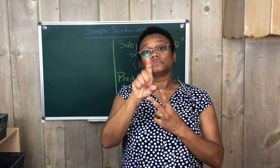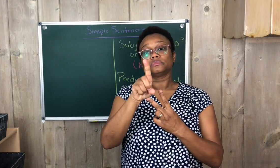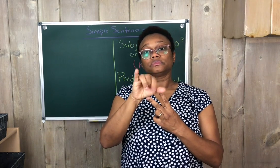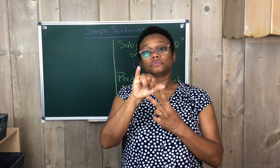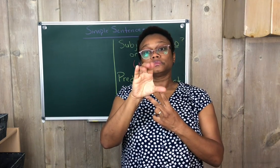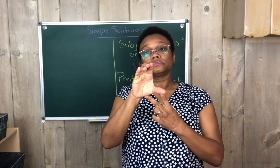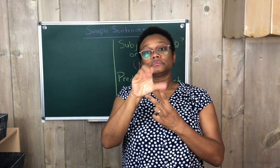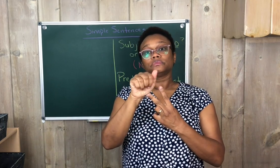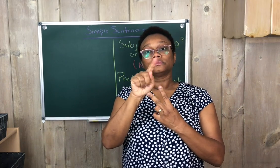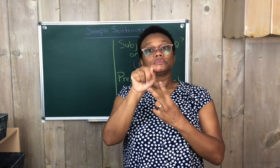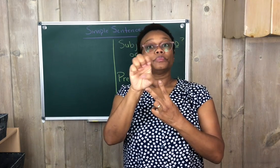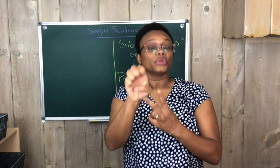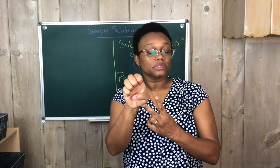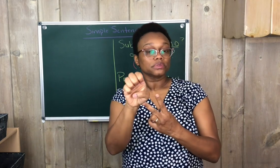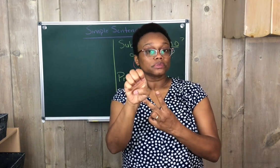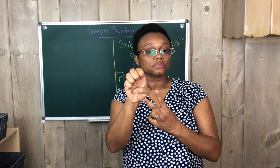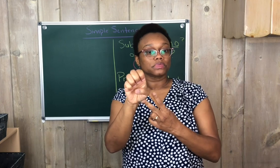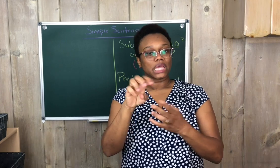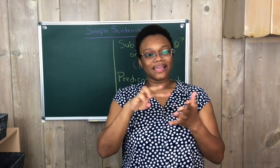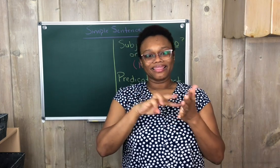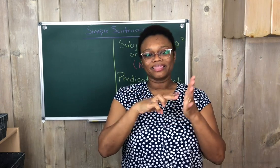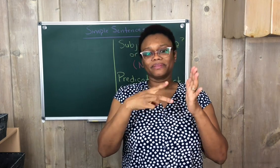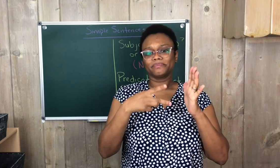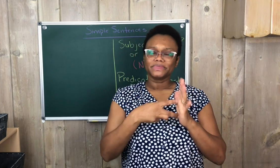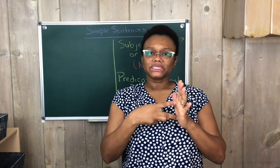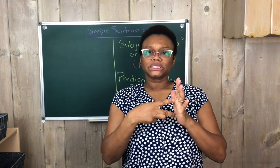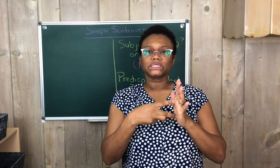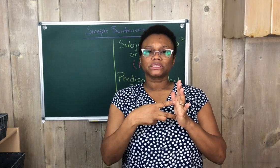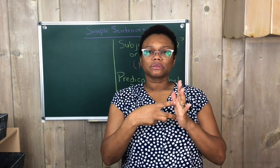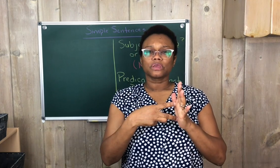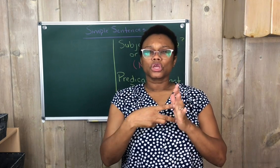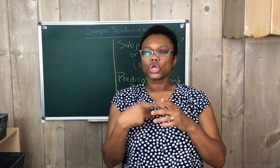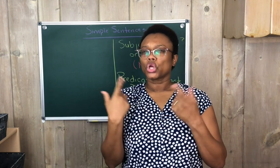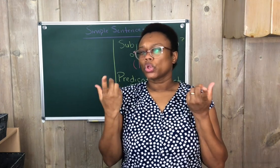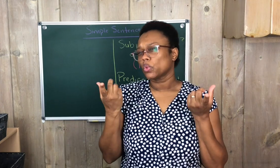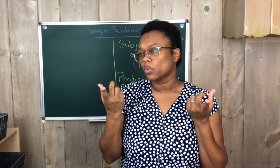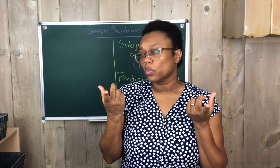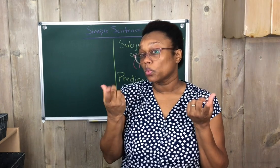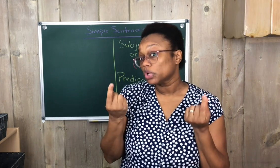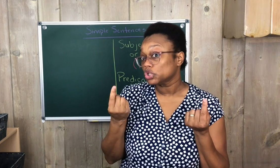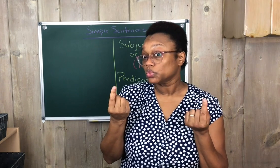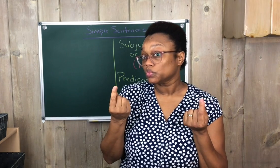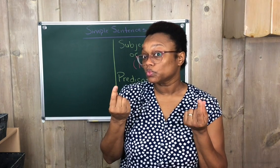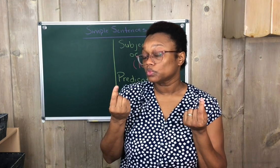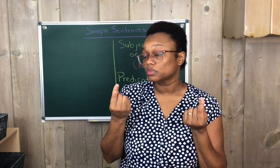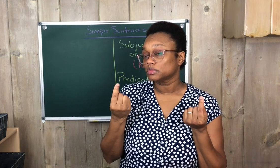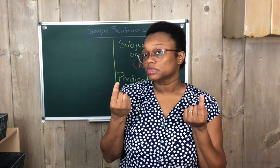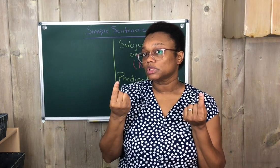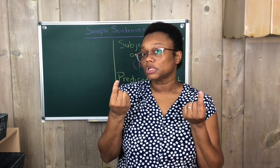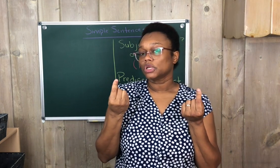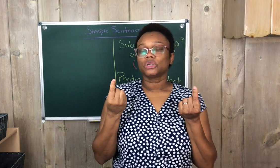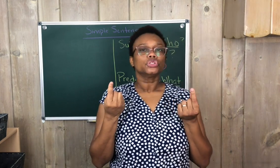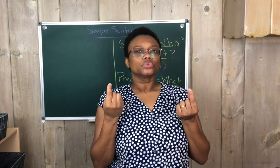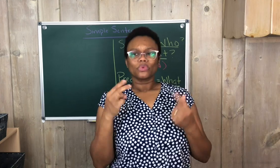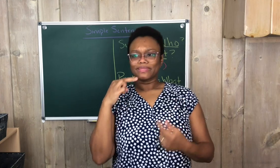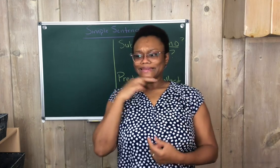Now the second part of a sentence is a predicate. And predicates mean the action. What are the